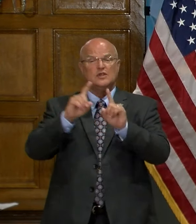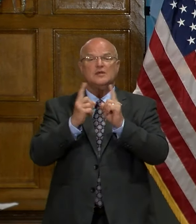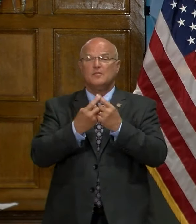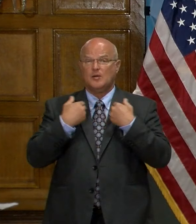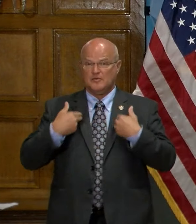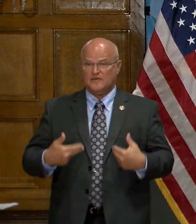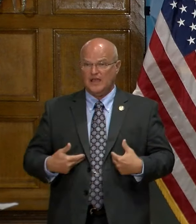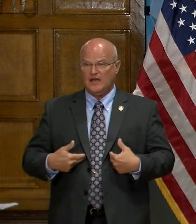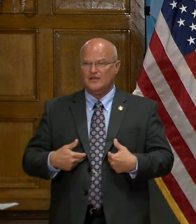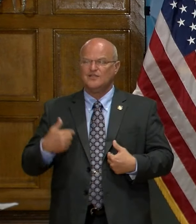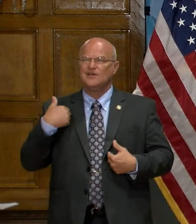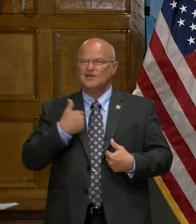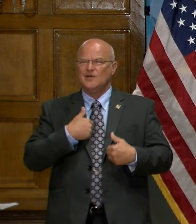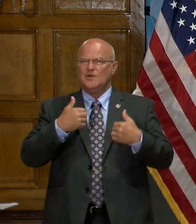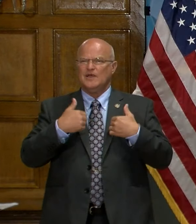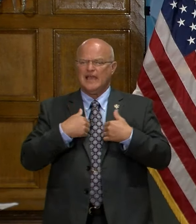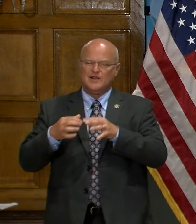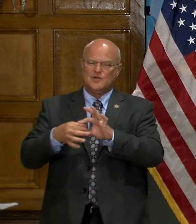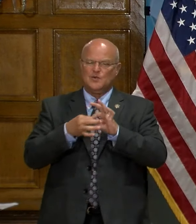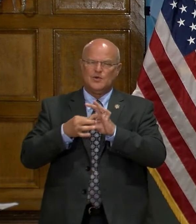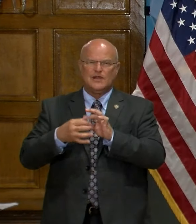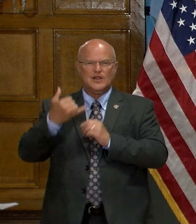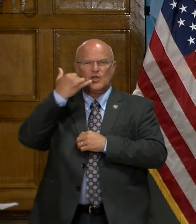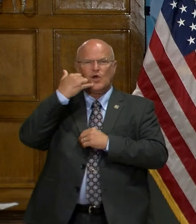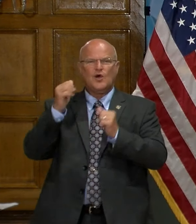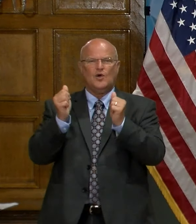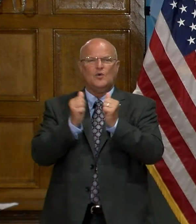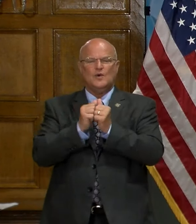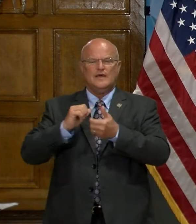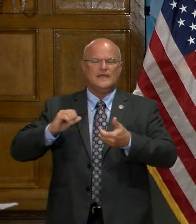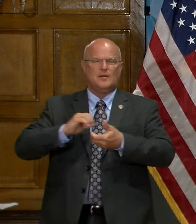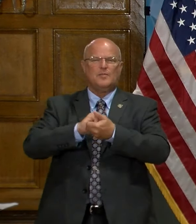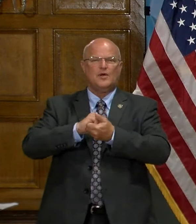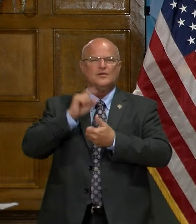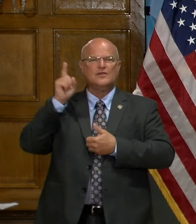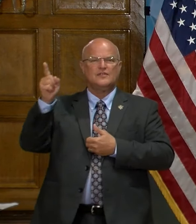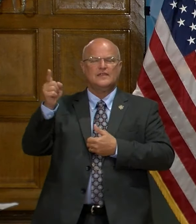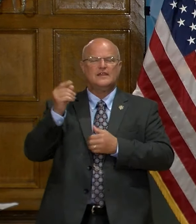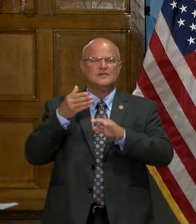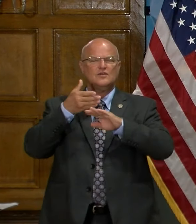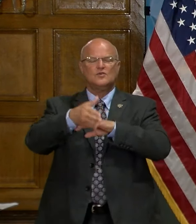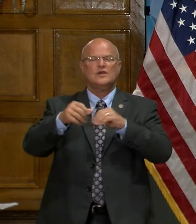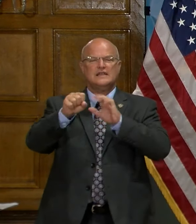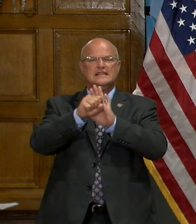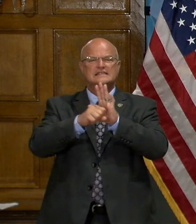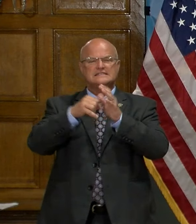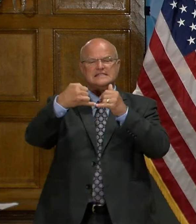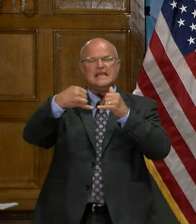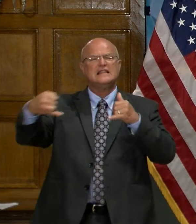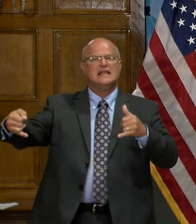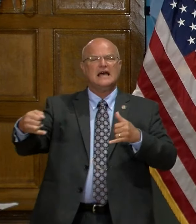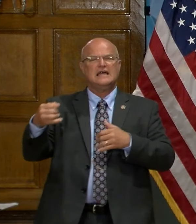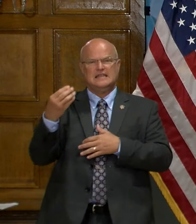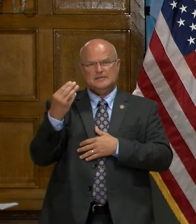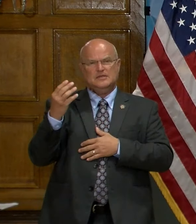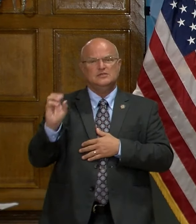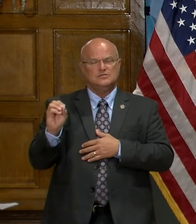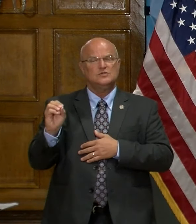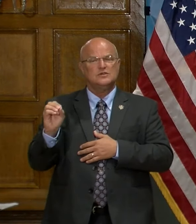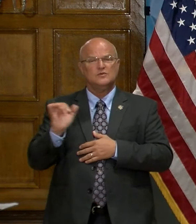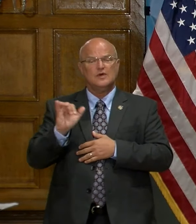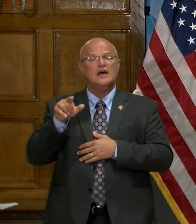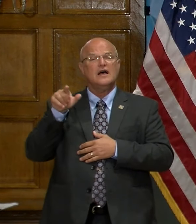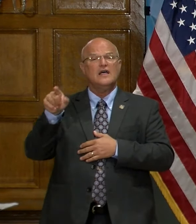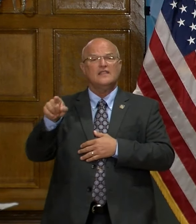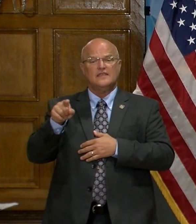of Health. We've had a coordination call with our partners there across the state lines as well.